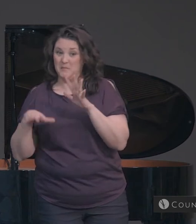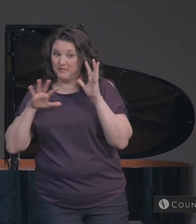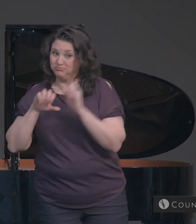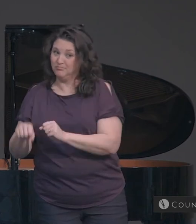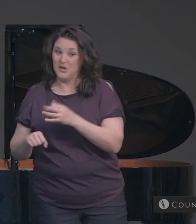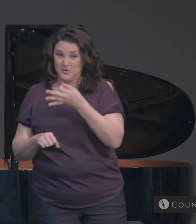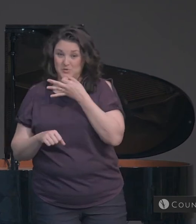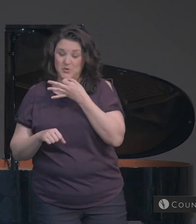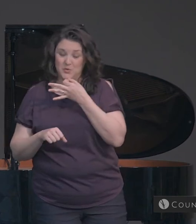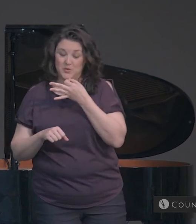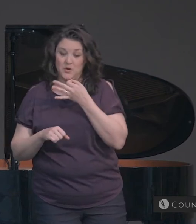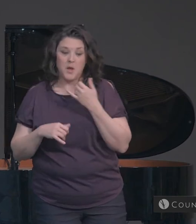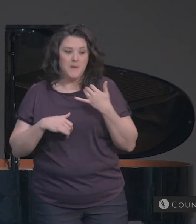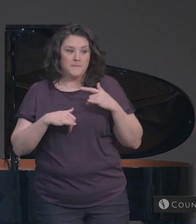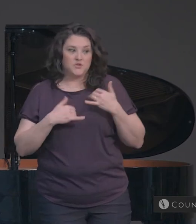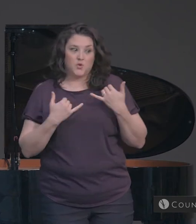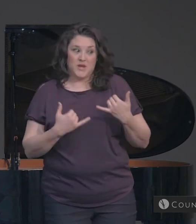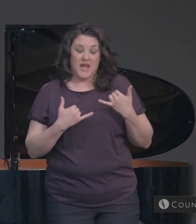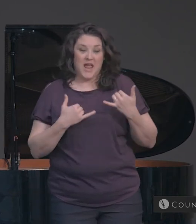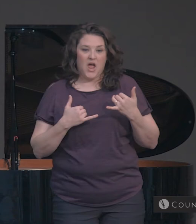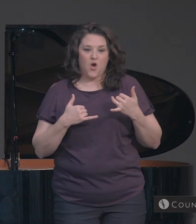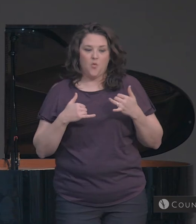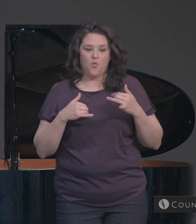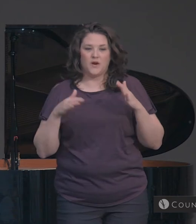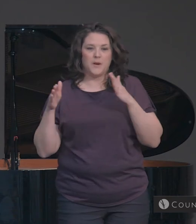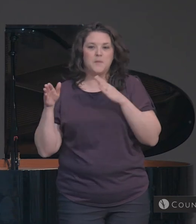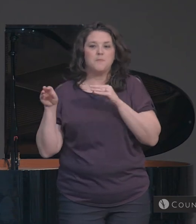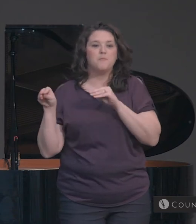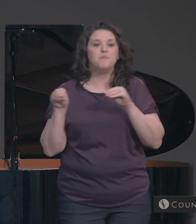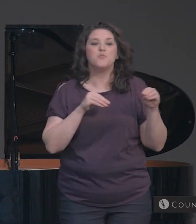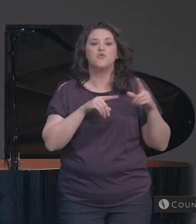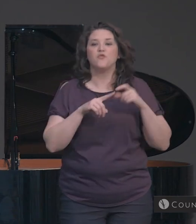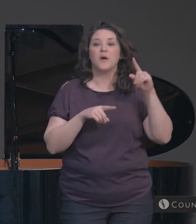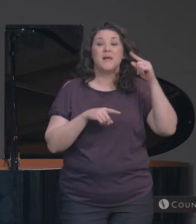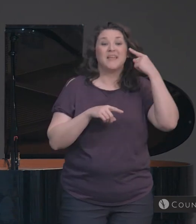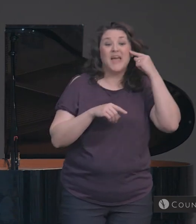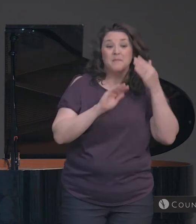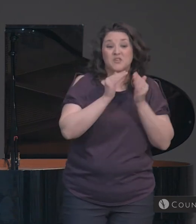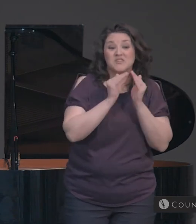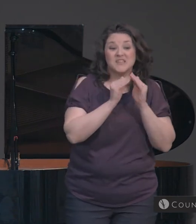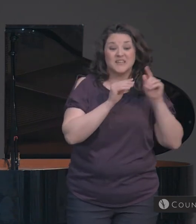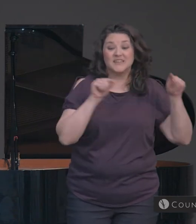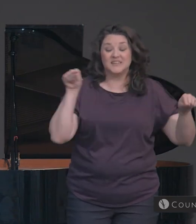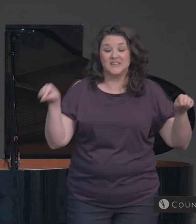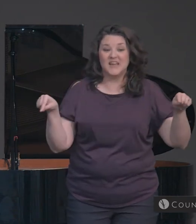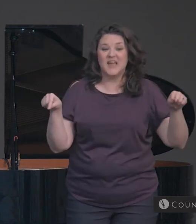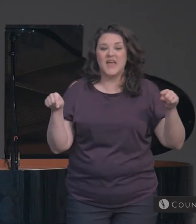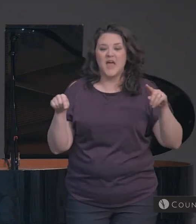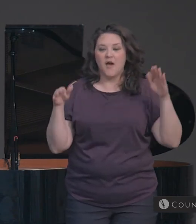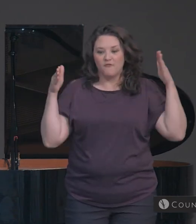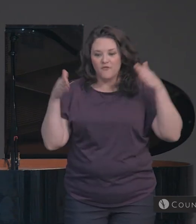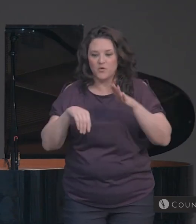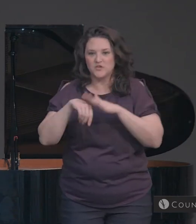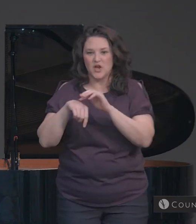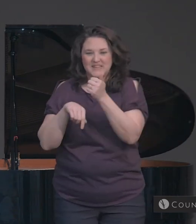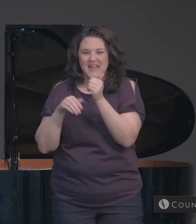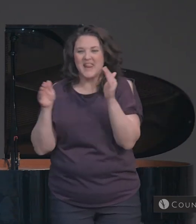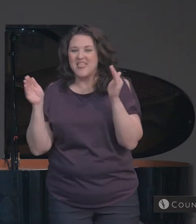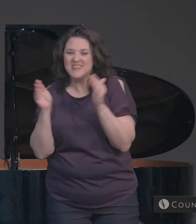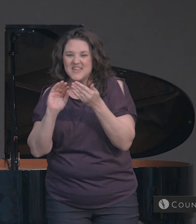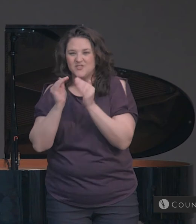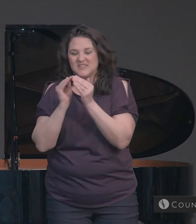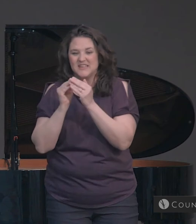our focus shifts away from the capital city and to 10 little cities